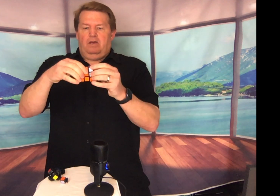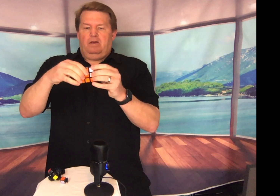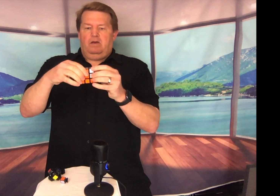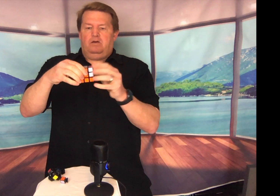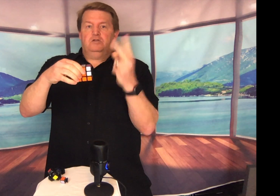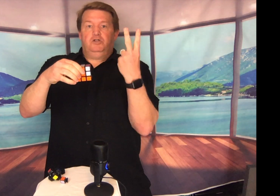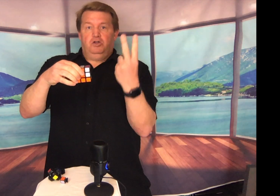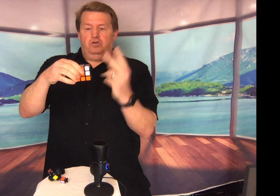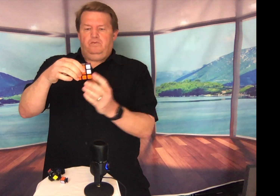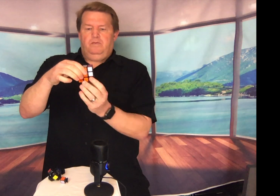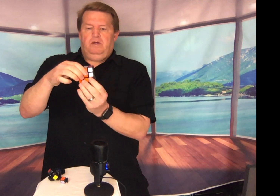2,